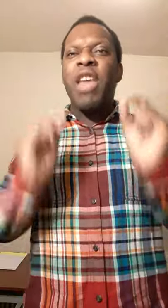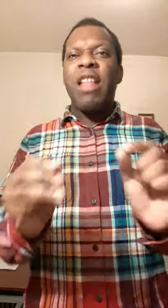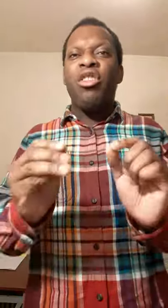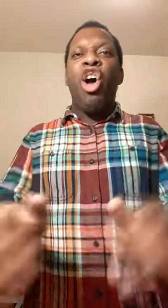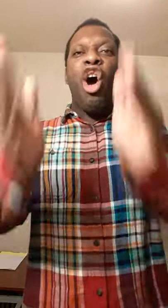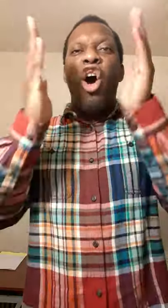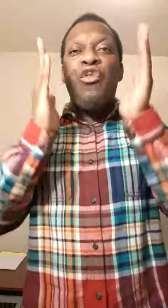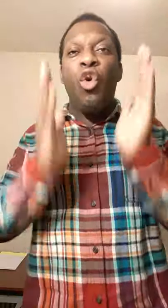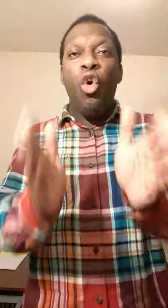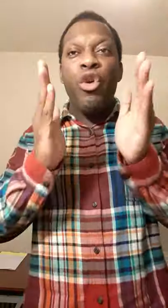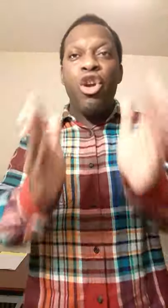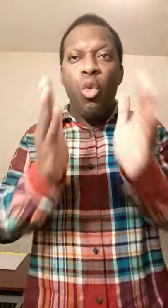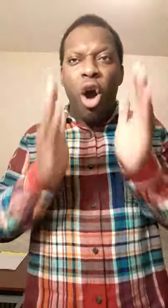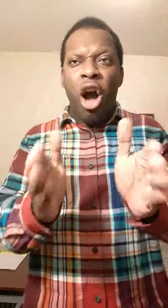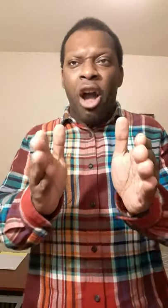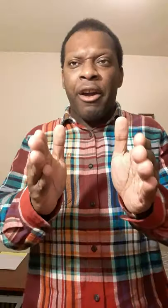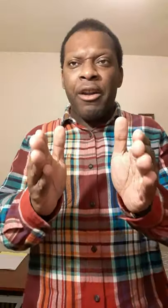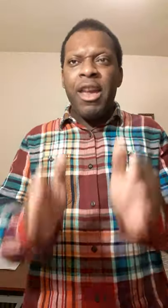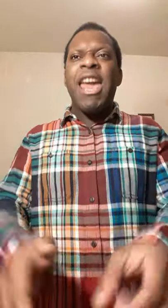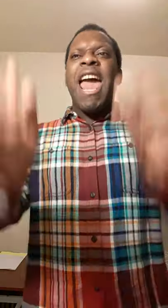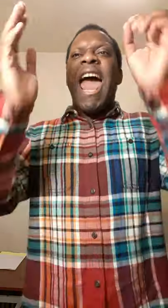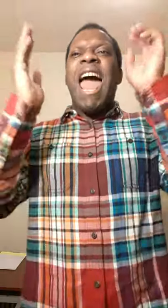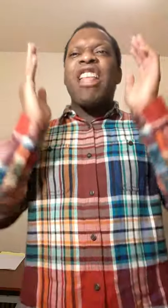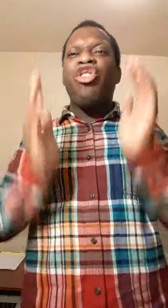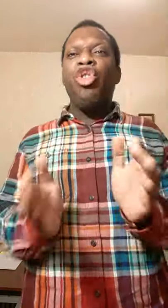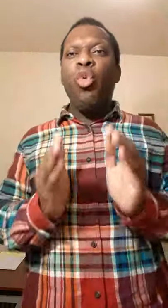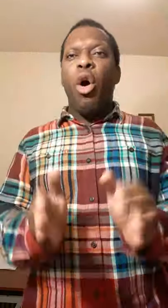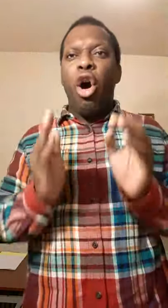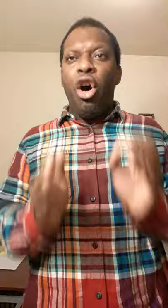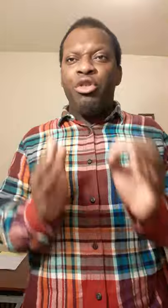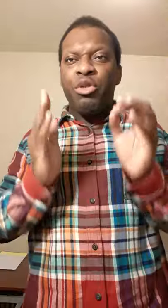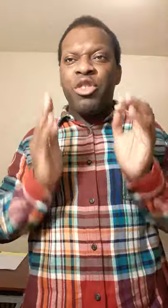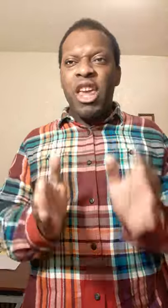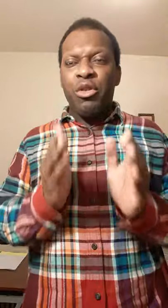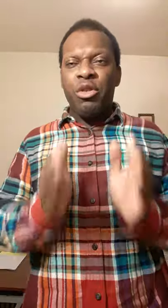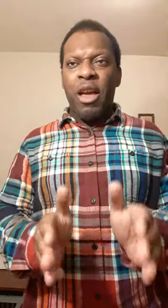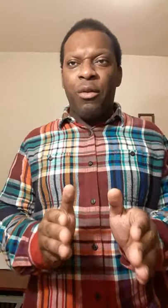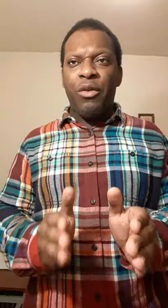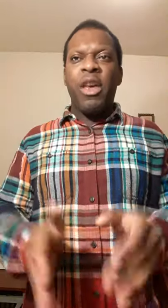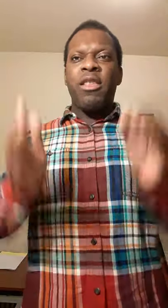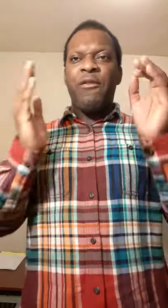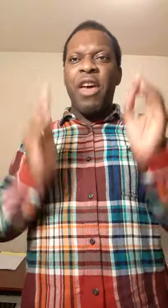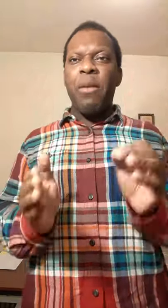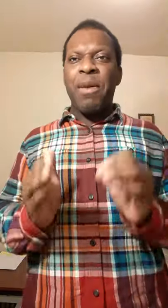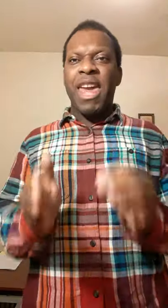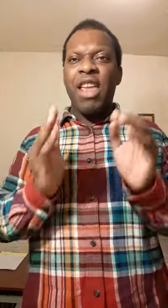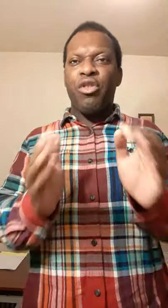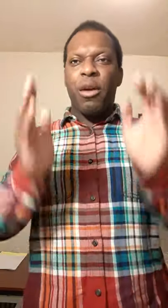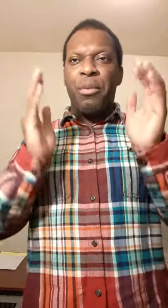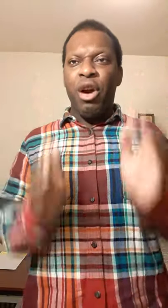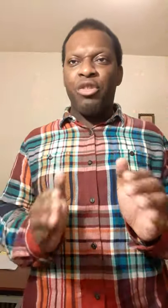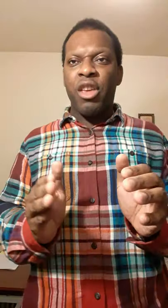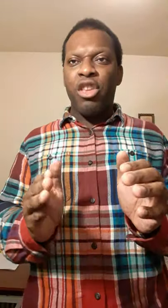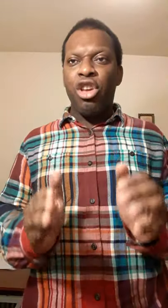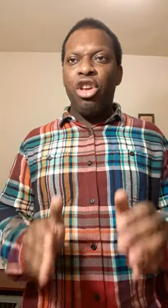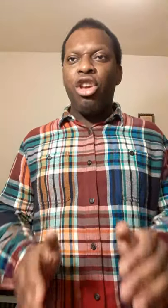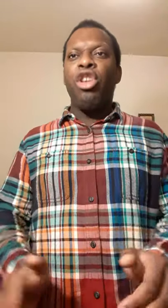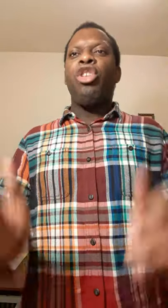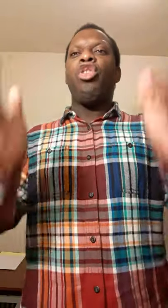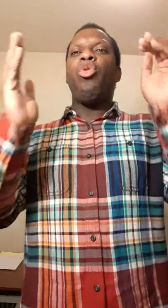sense of who you are, and you will also see yourself developing into the person you